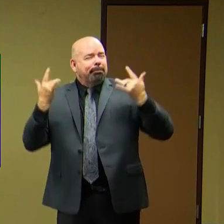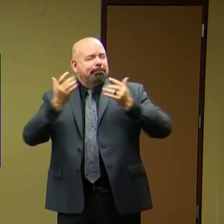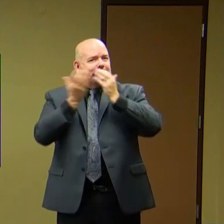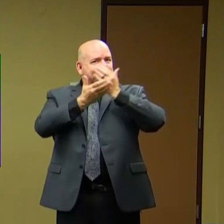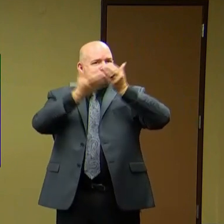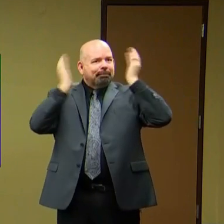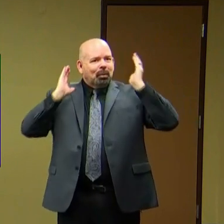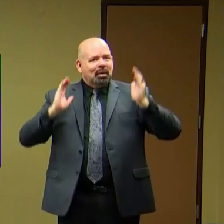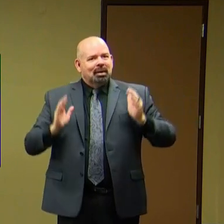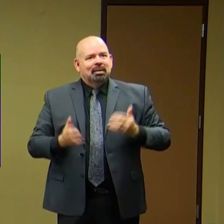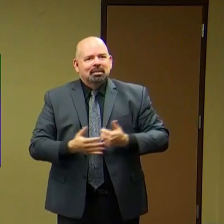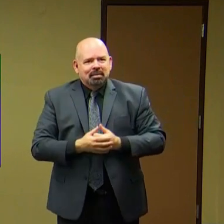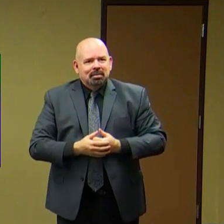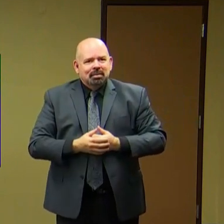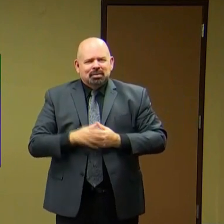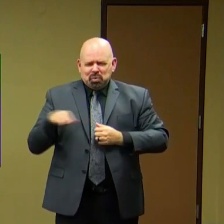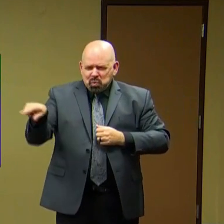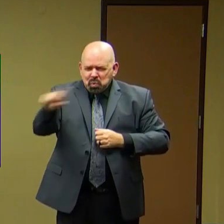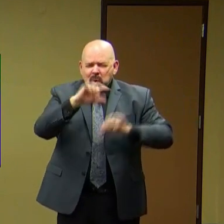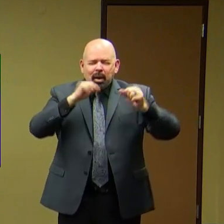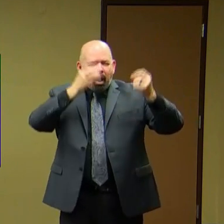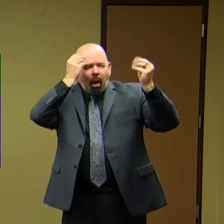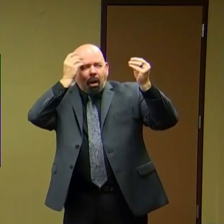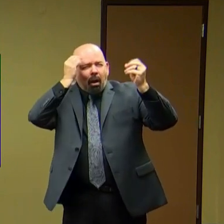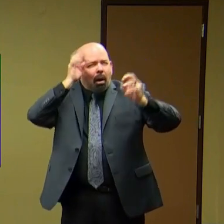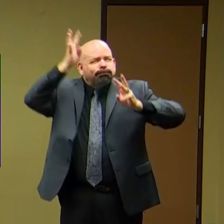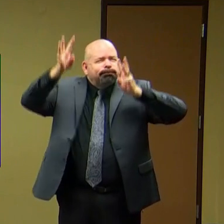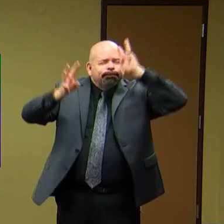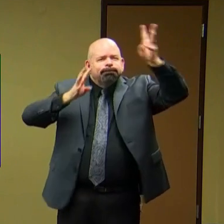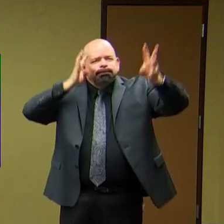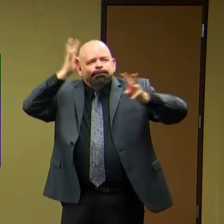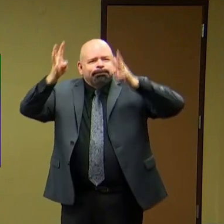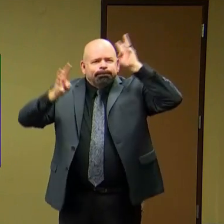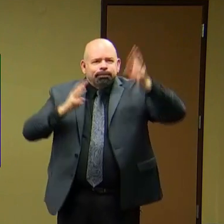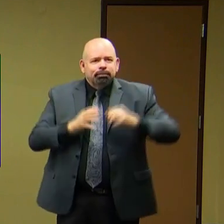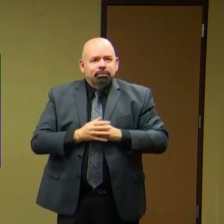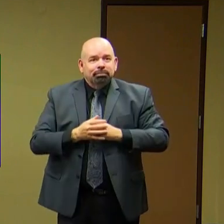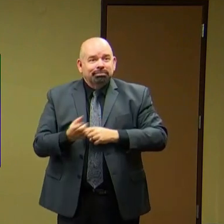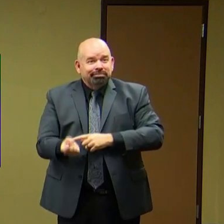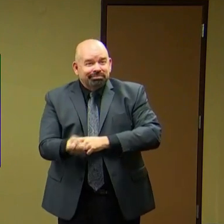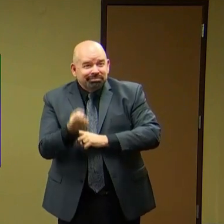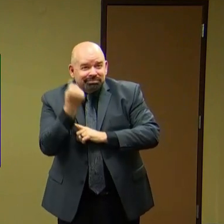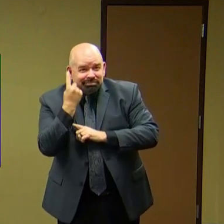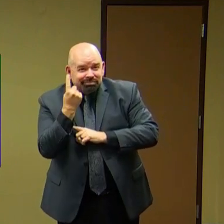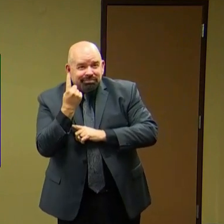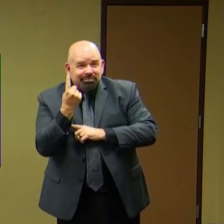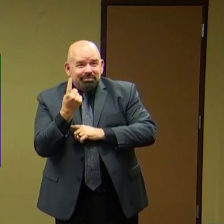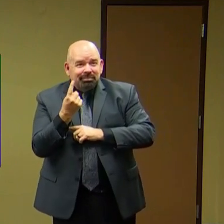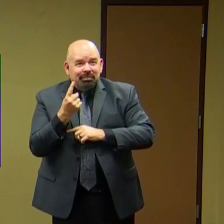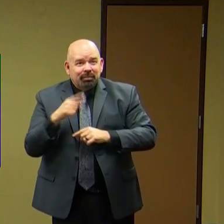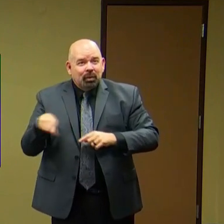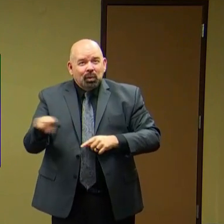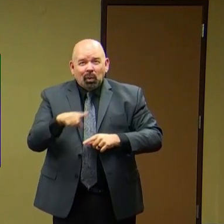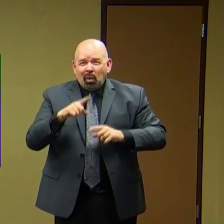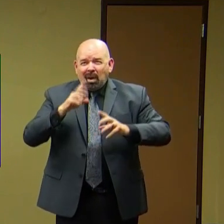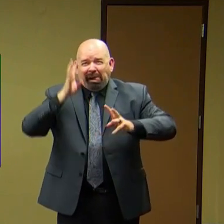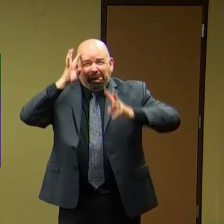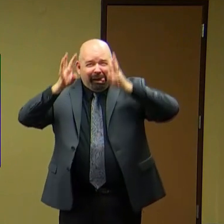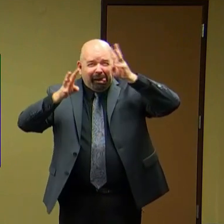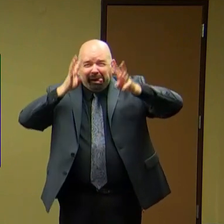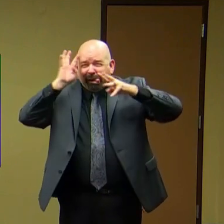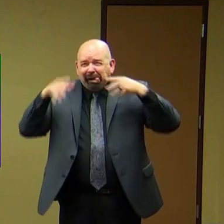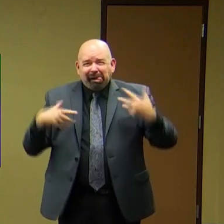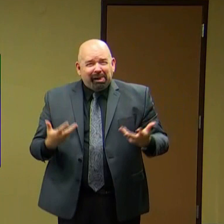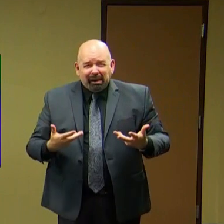and make this a memorable holiday is just only limited by the imagination of the people. But